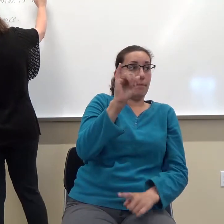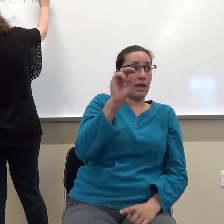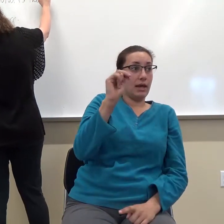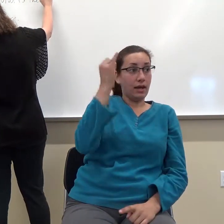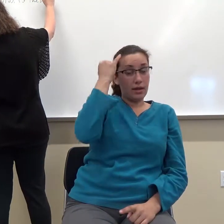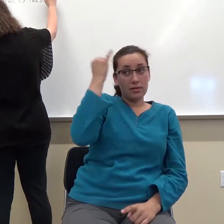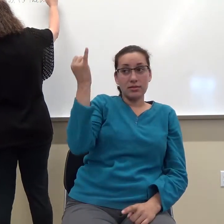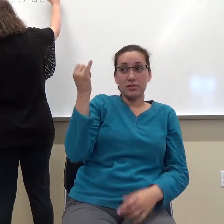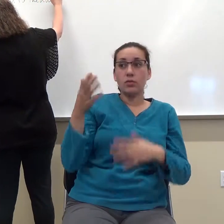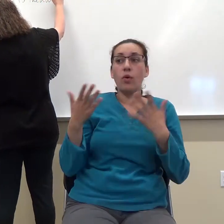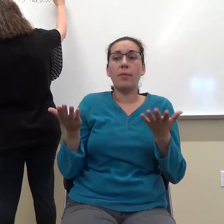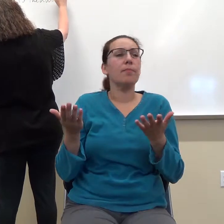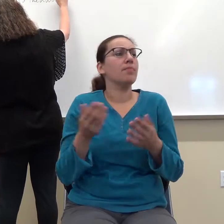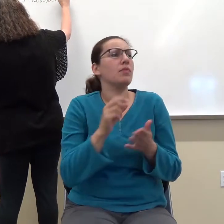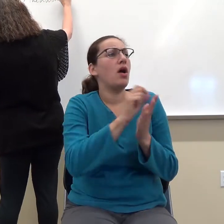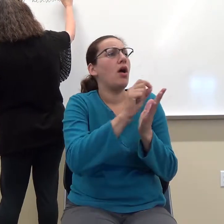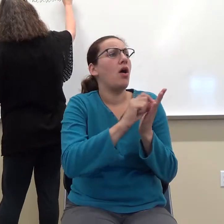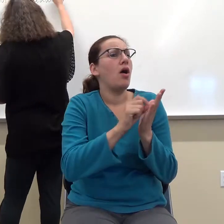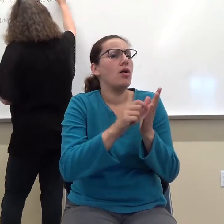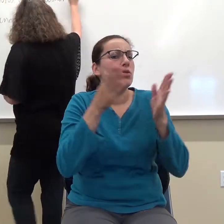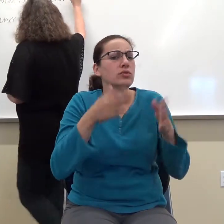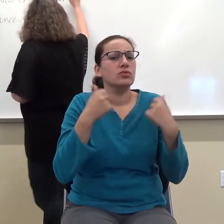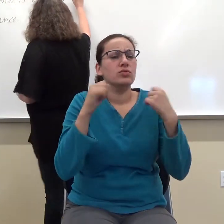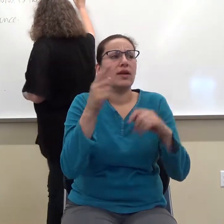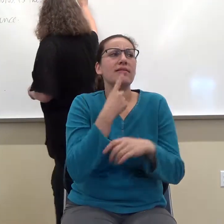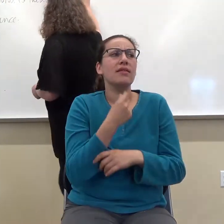what is the author trying to tell me about the topic?